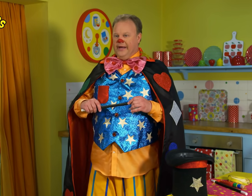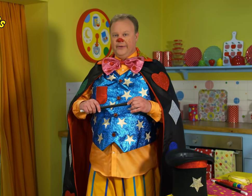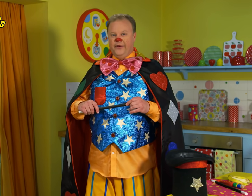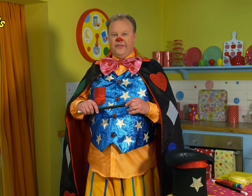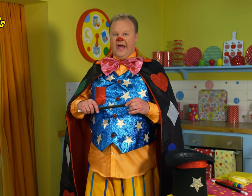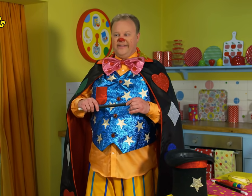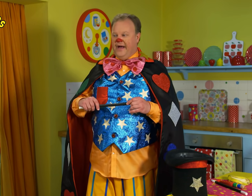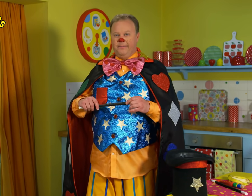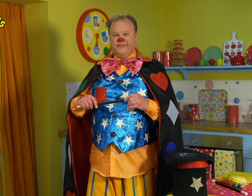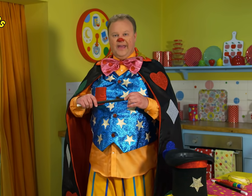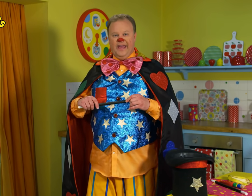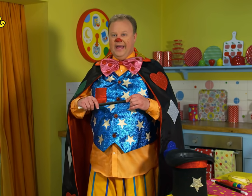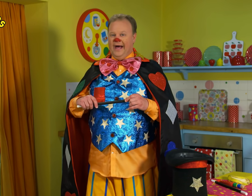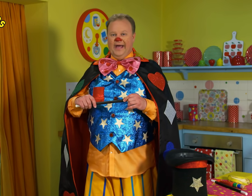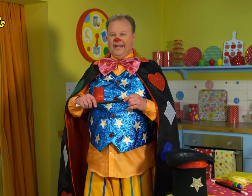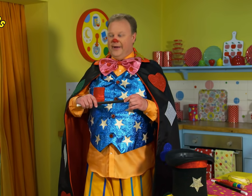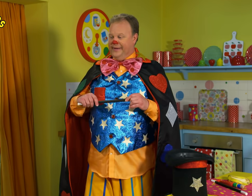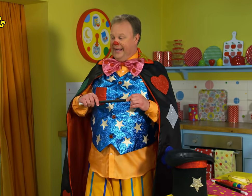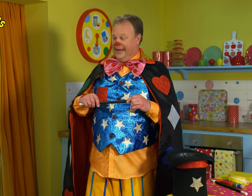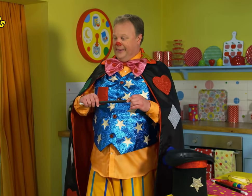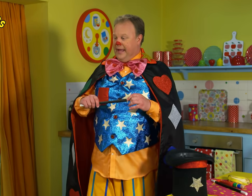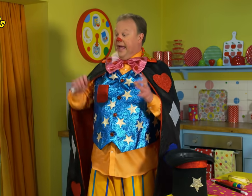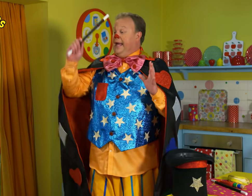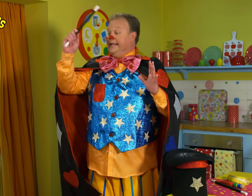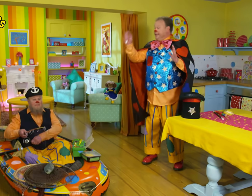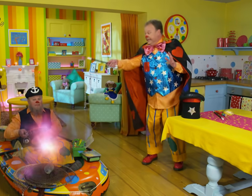Oh, not that type of tea. I don't know.